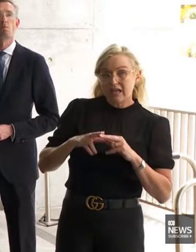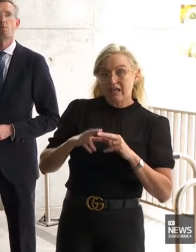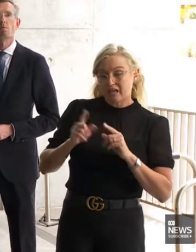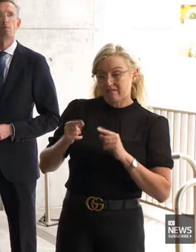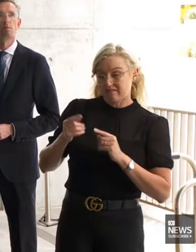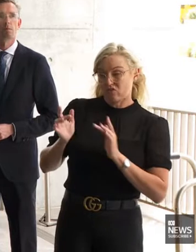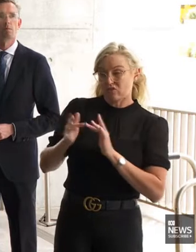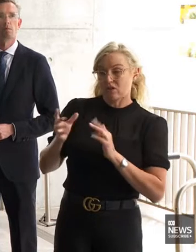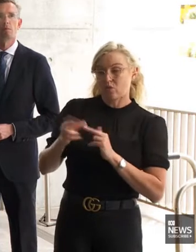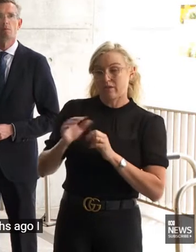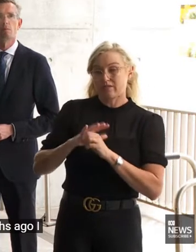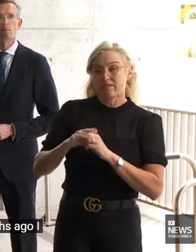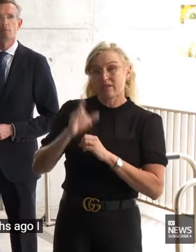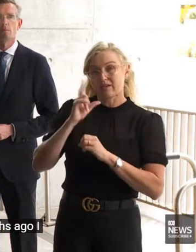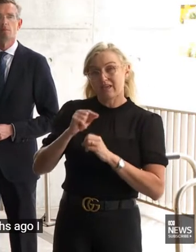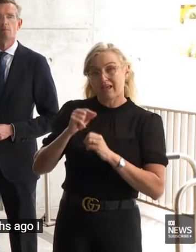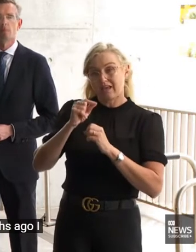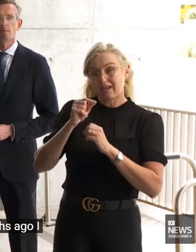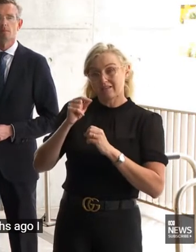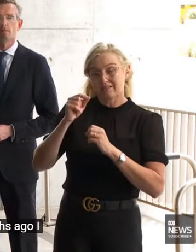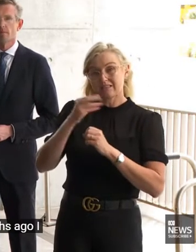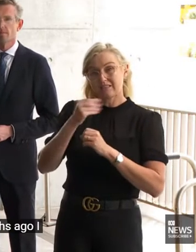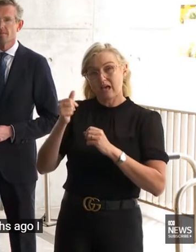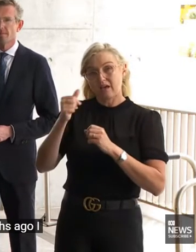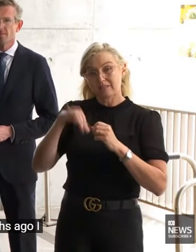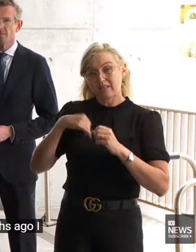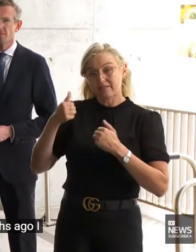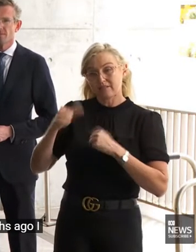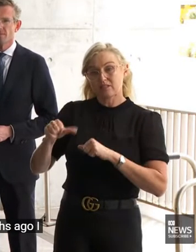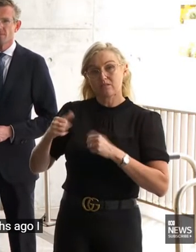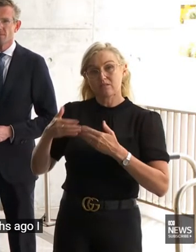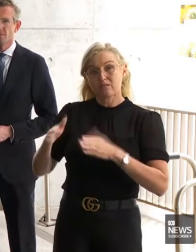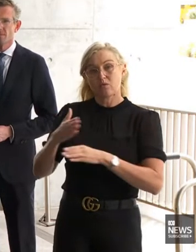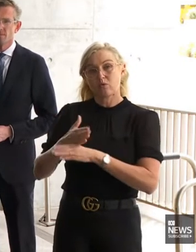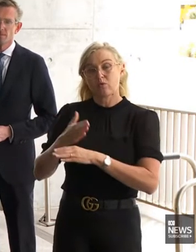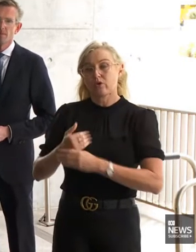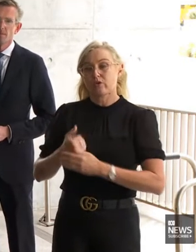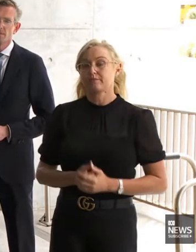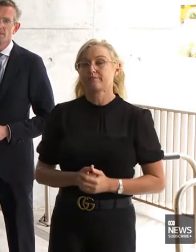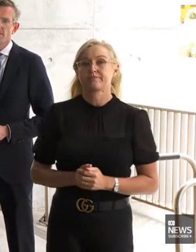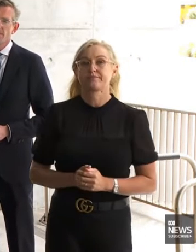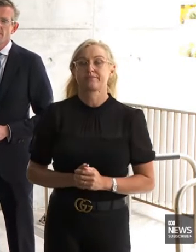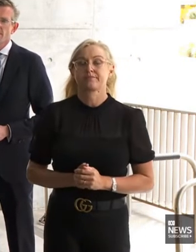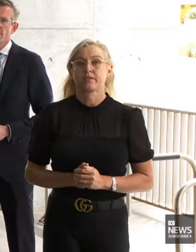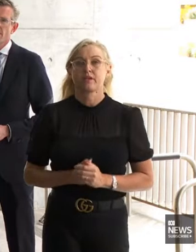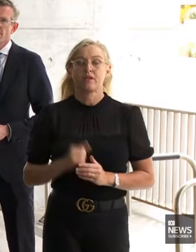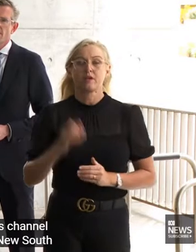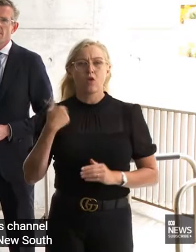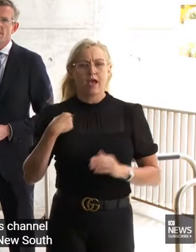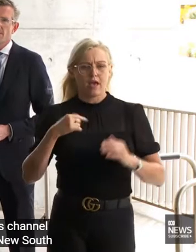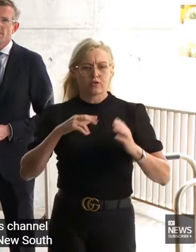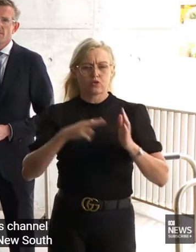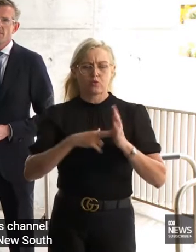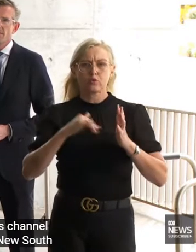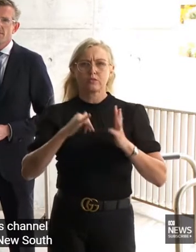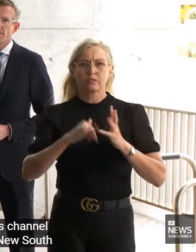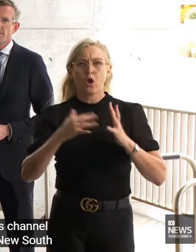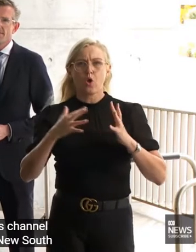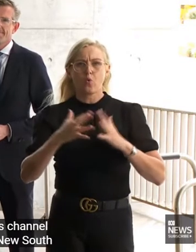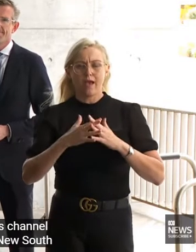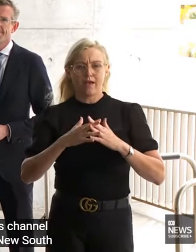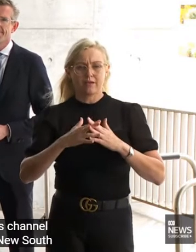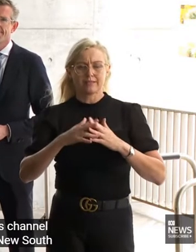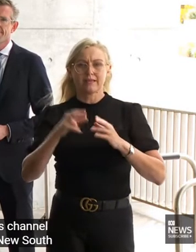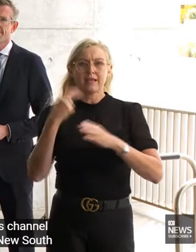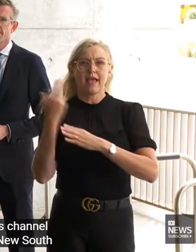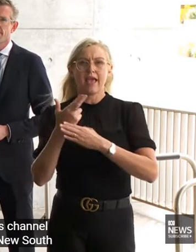Look, just a few months ago, I remember one particular news channel carried a picture of a New South Wales ambulance outside the Alfred, one of the